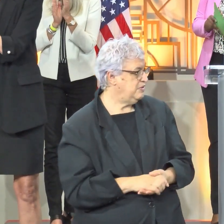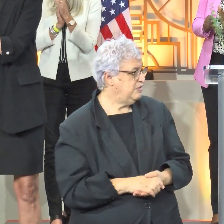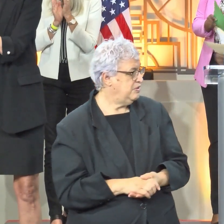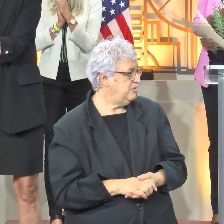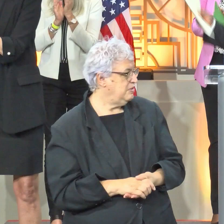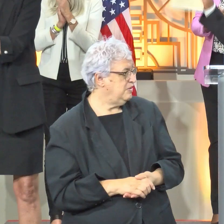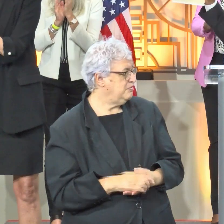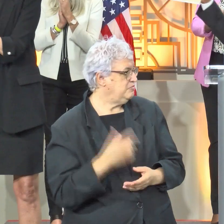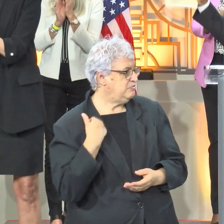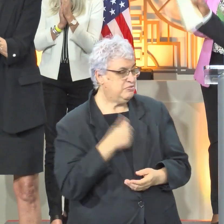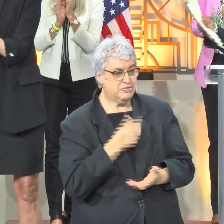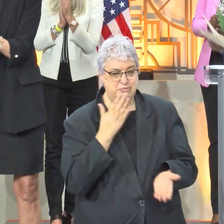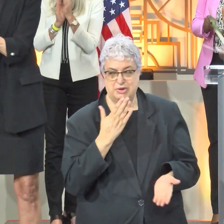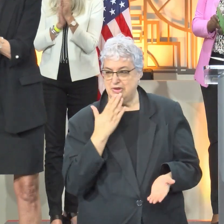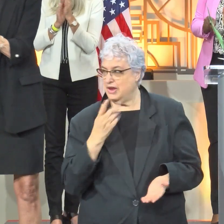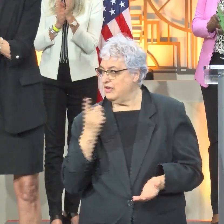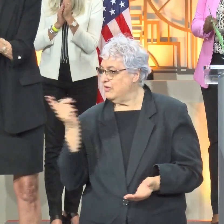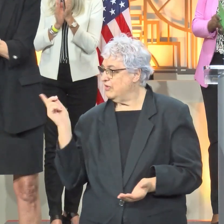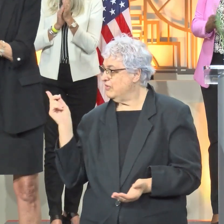Look, really appreciate them.